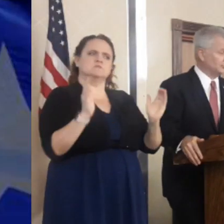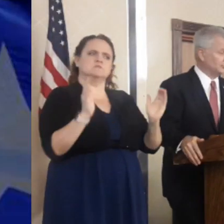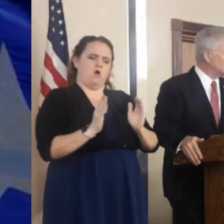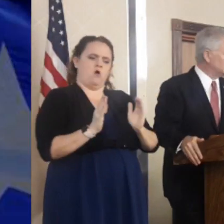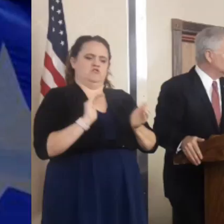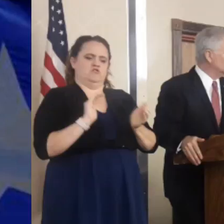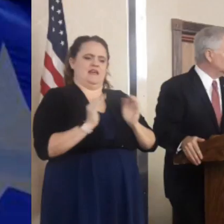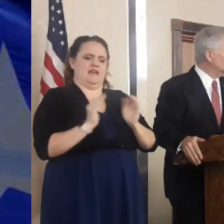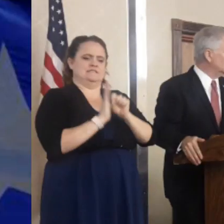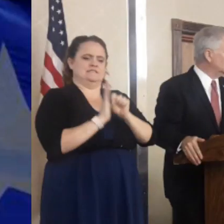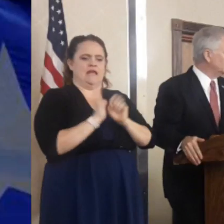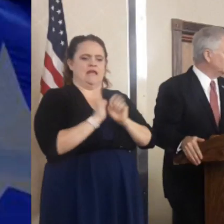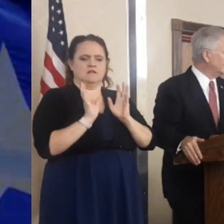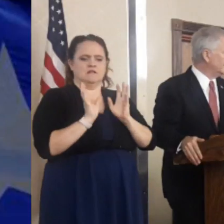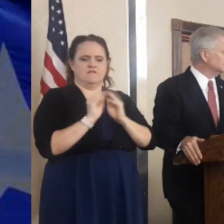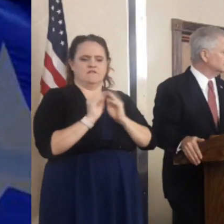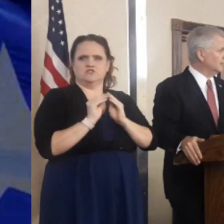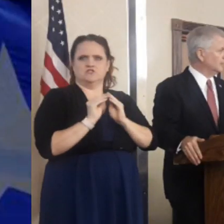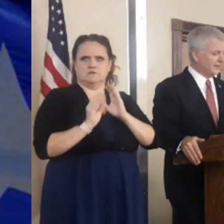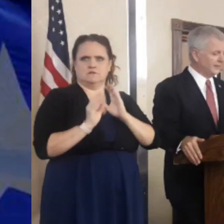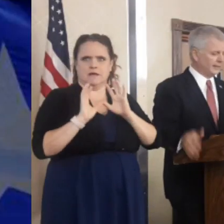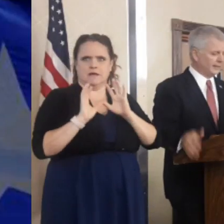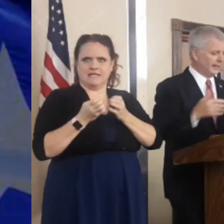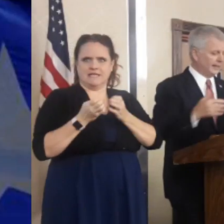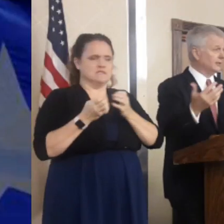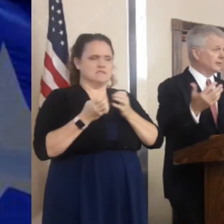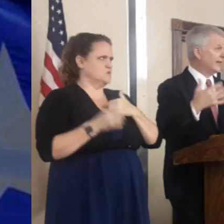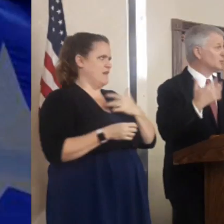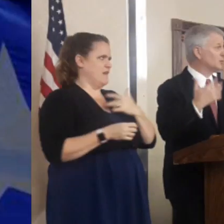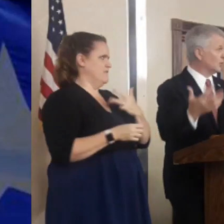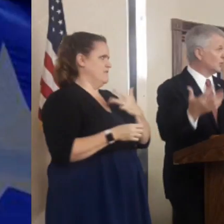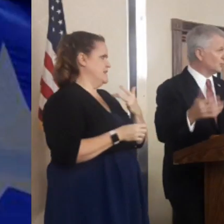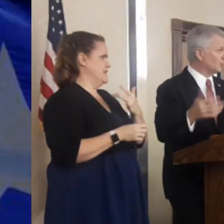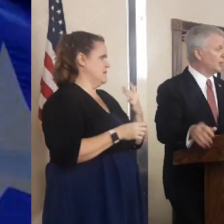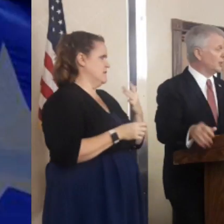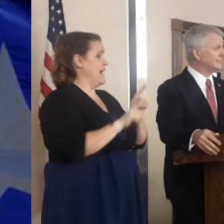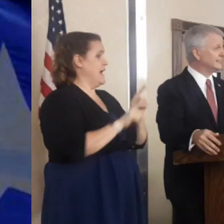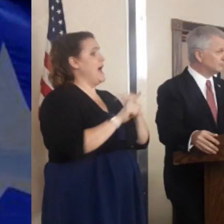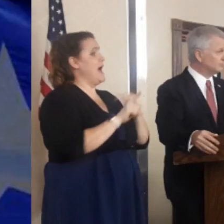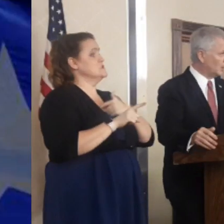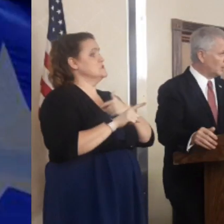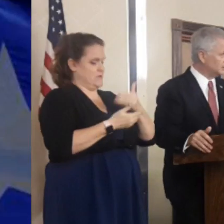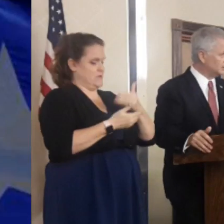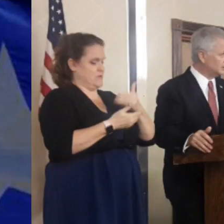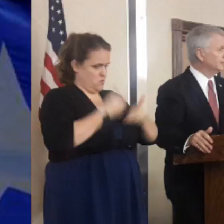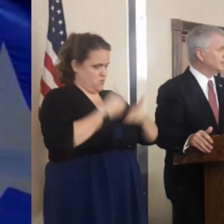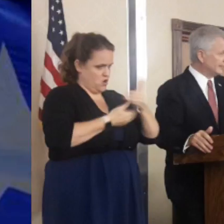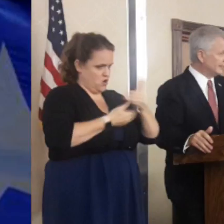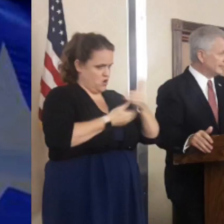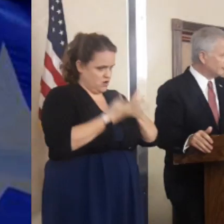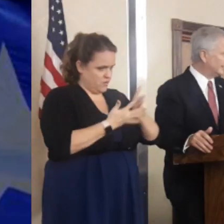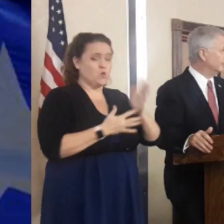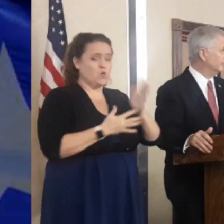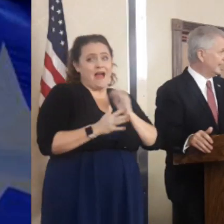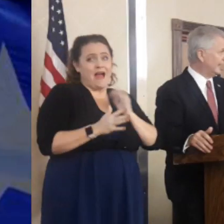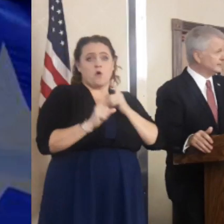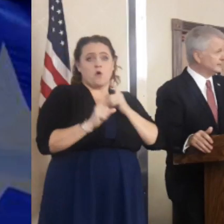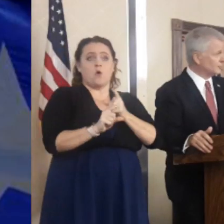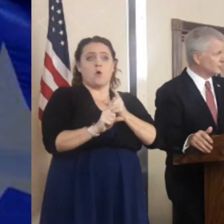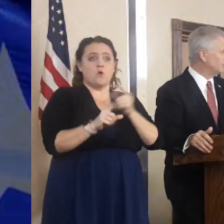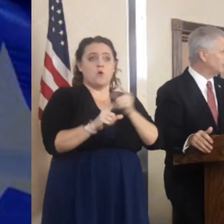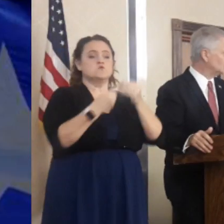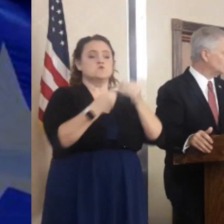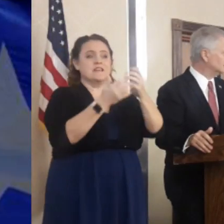committees. And I think, and as we worked through it, our attempt was to give everybody at least their first